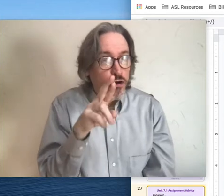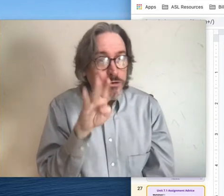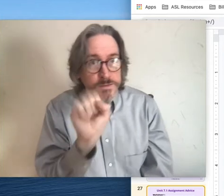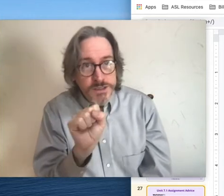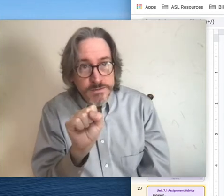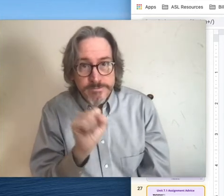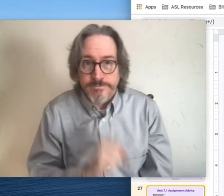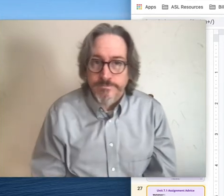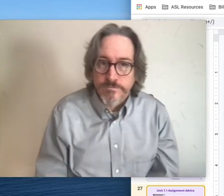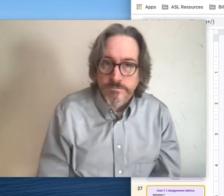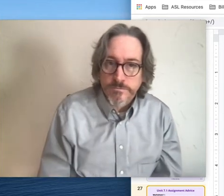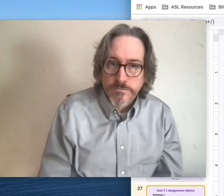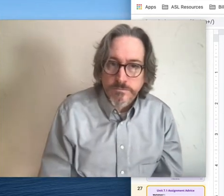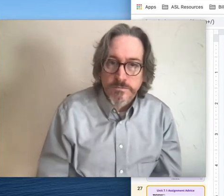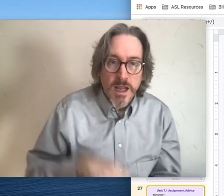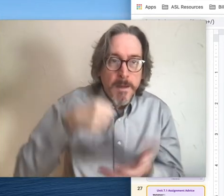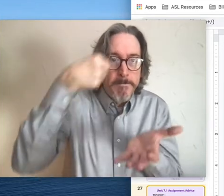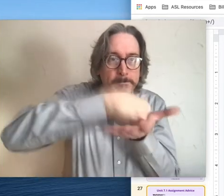and herbs.